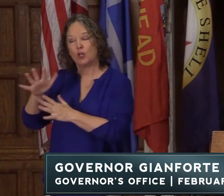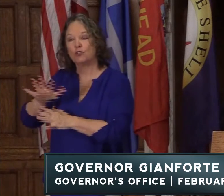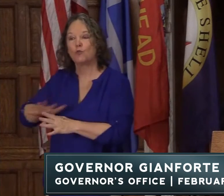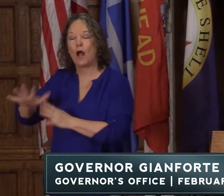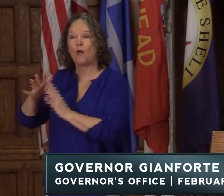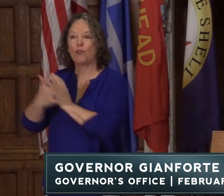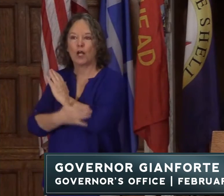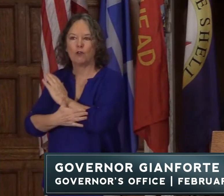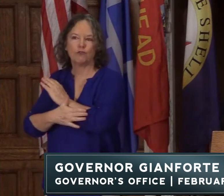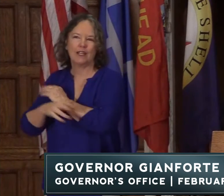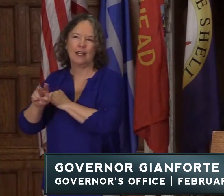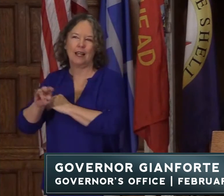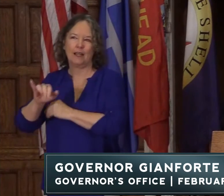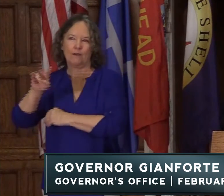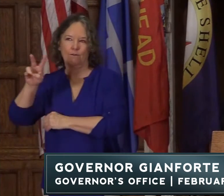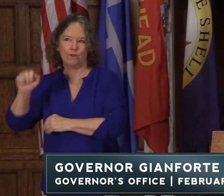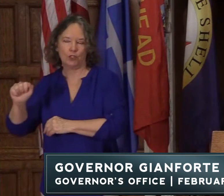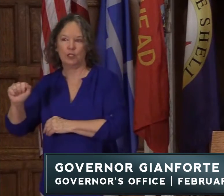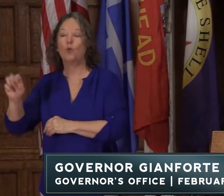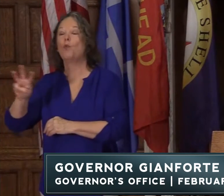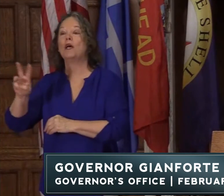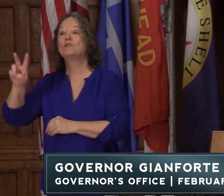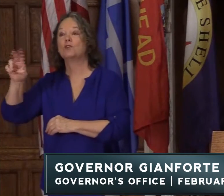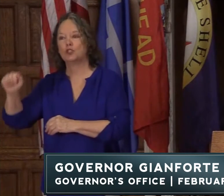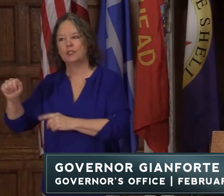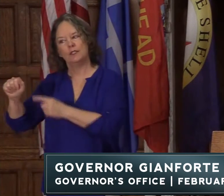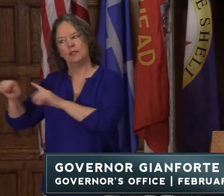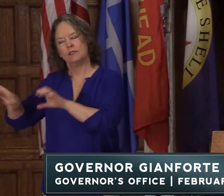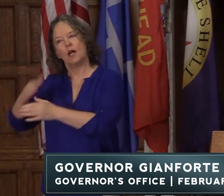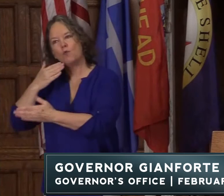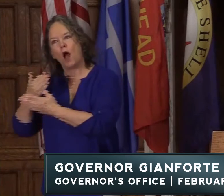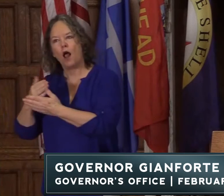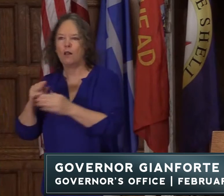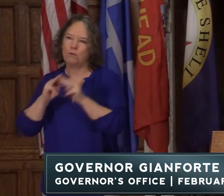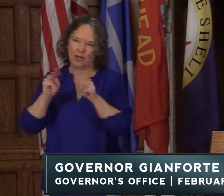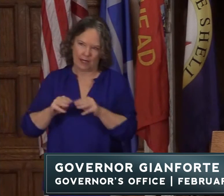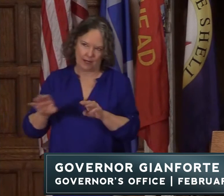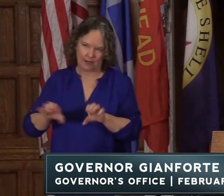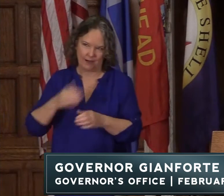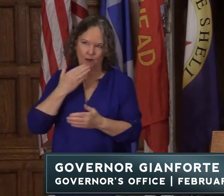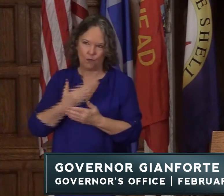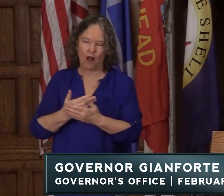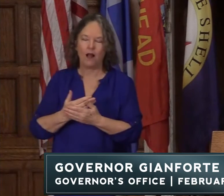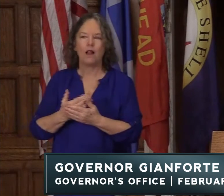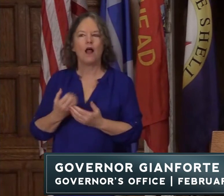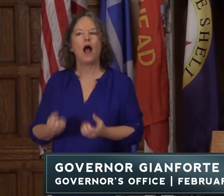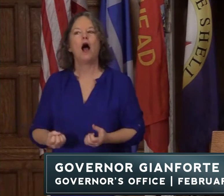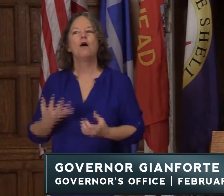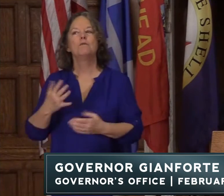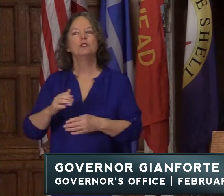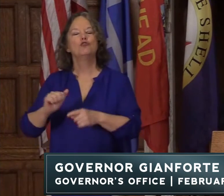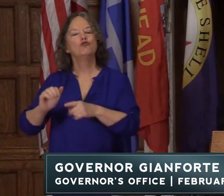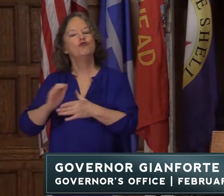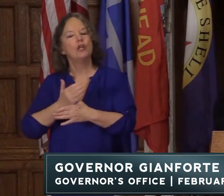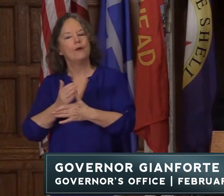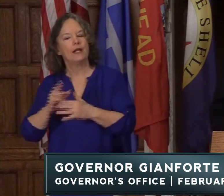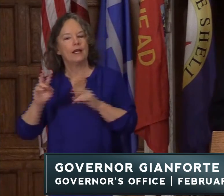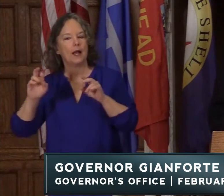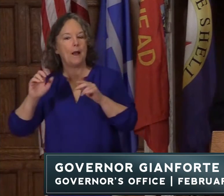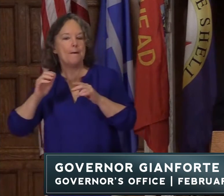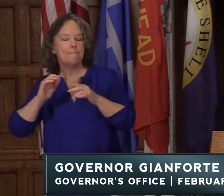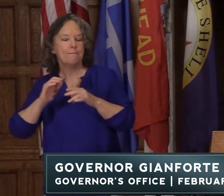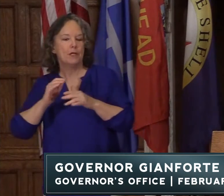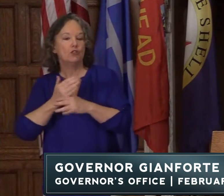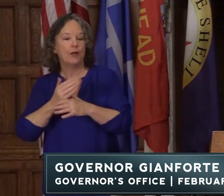one example of a state that's done really well. Obviously, Montana has as well. But I'm wondering how much sharing of best practices there's been between governors, what